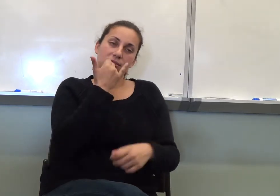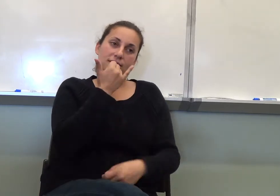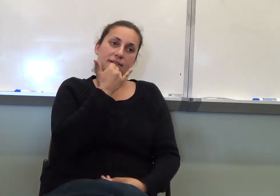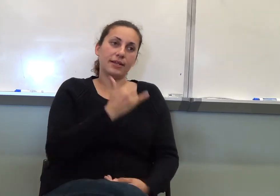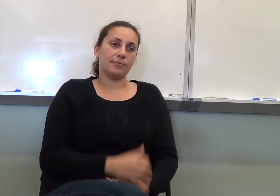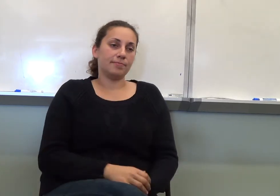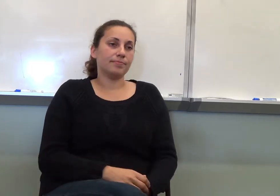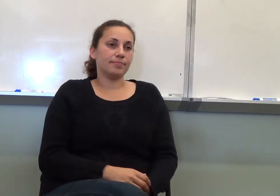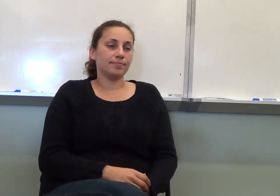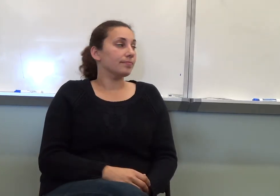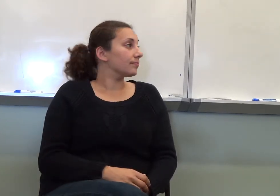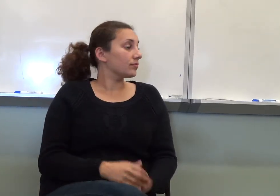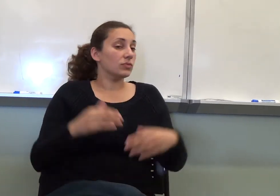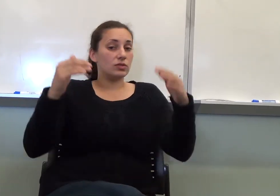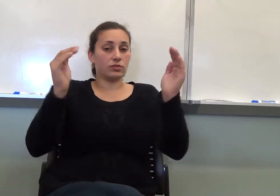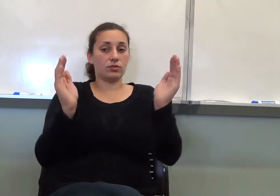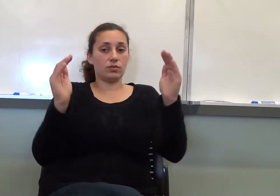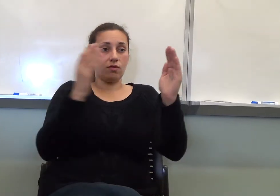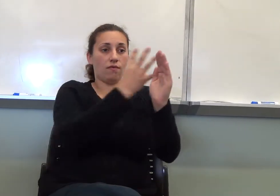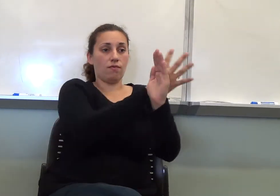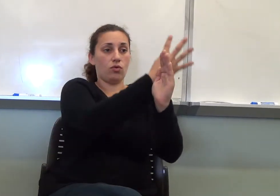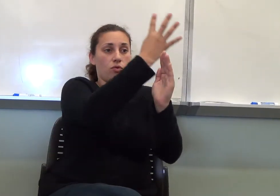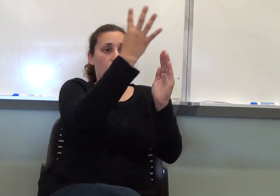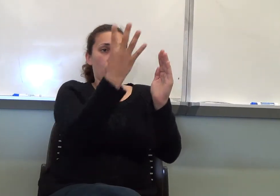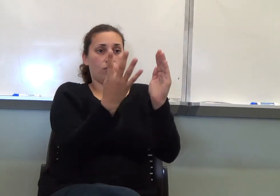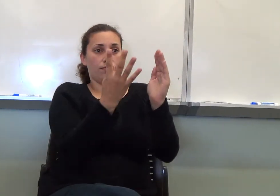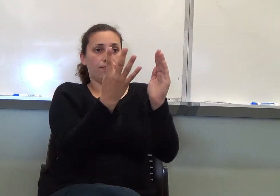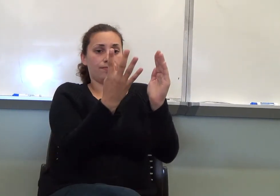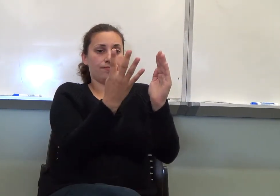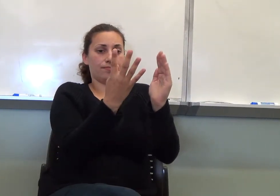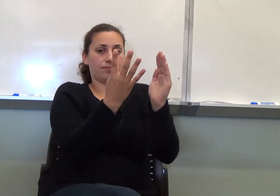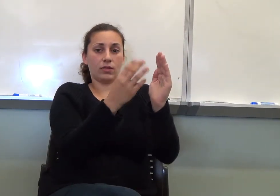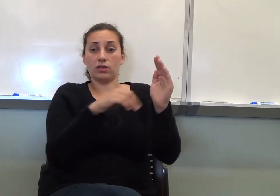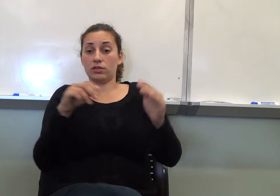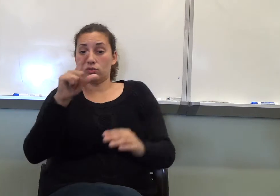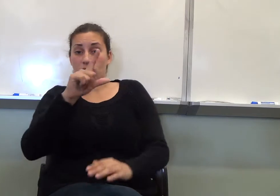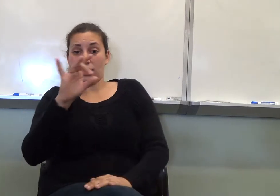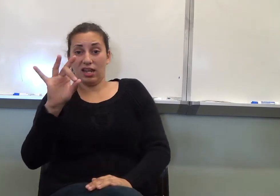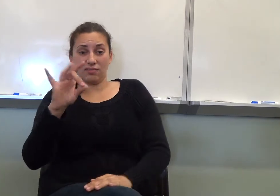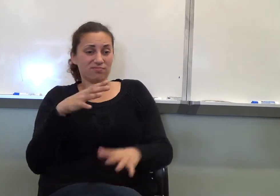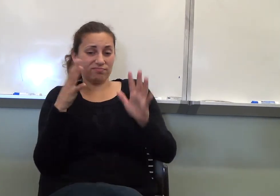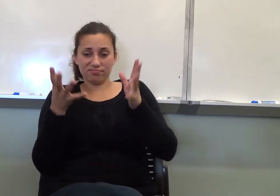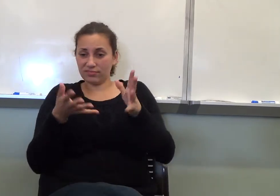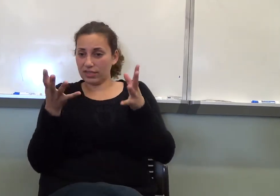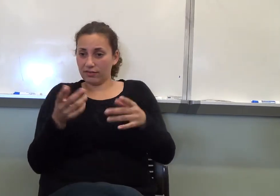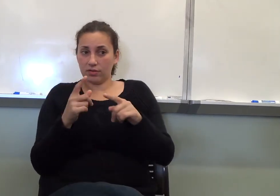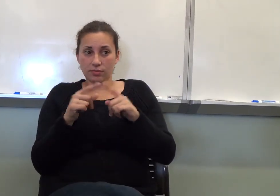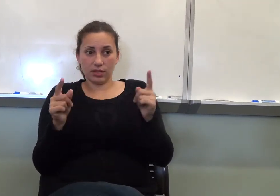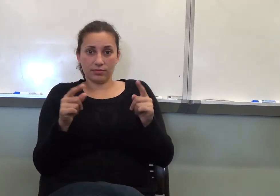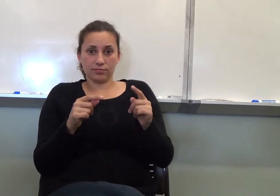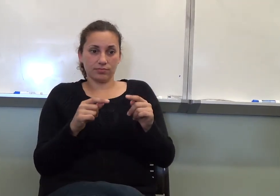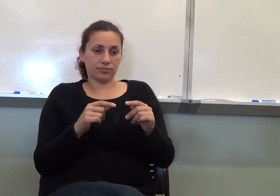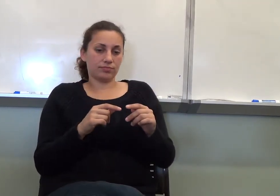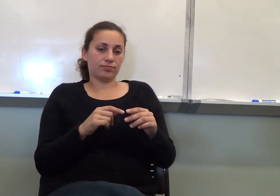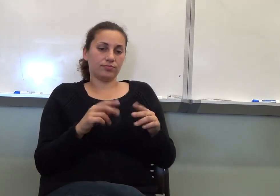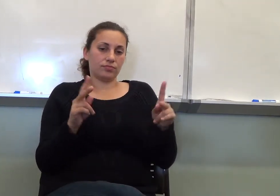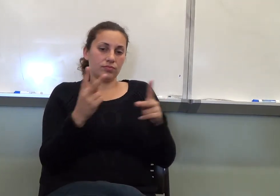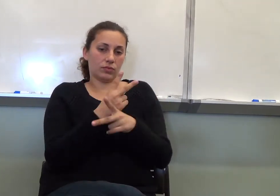inside. I'm not doing a thing with the 28. I'm gonna leave that the way it is, but I'll take that inside, multiply it by the b to get a